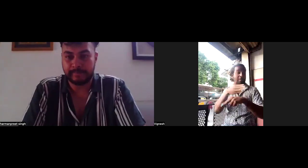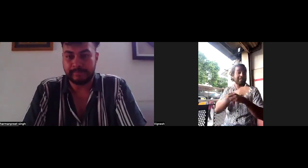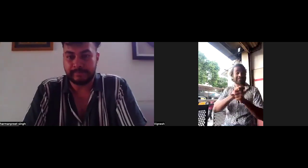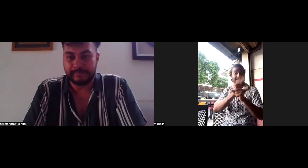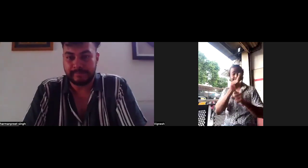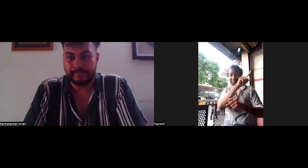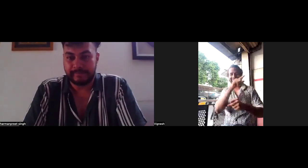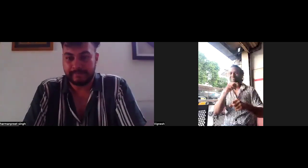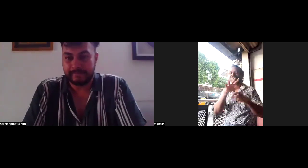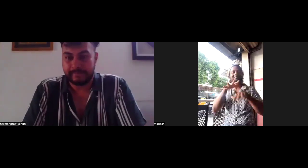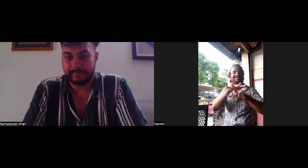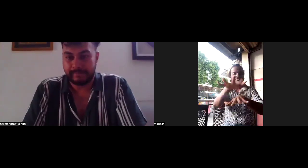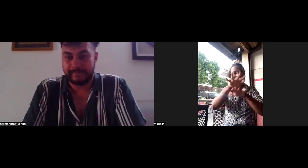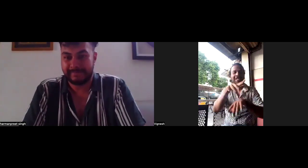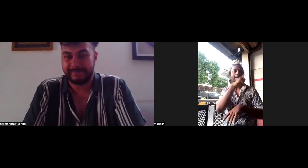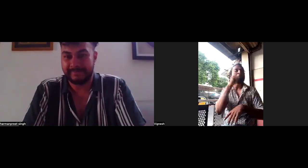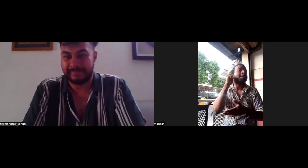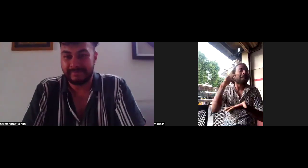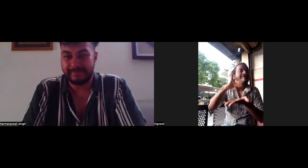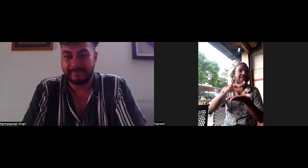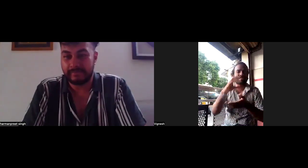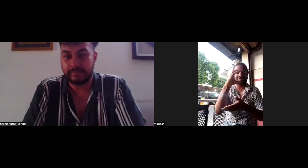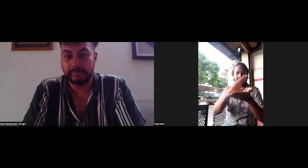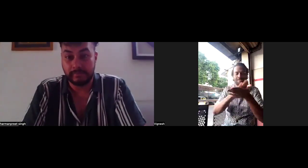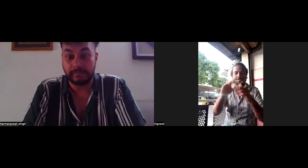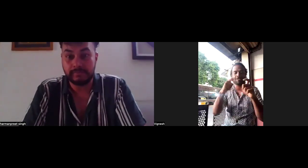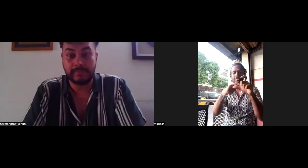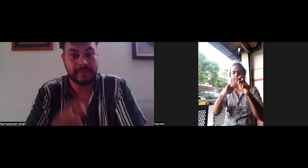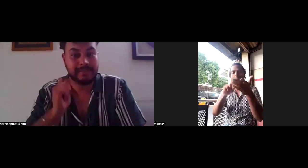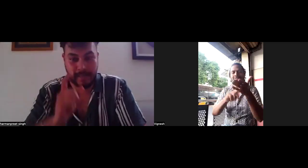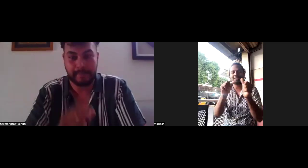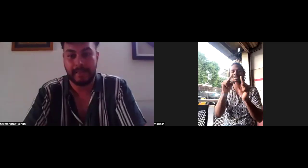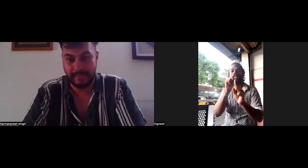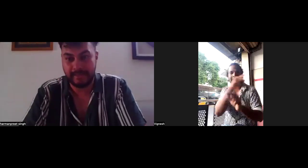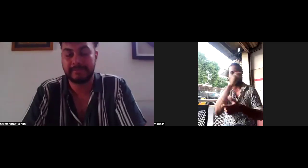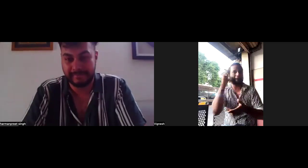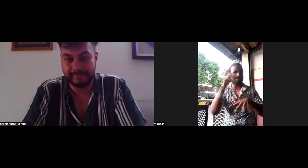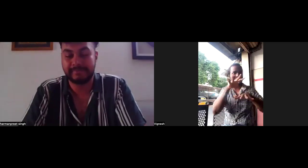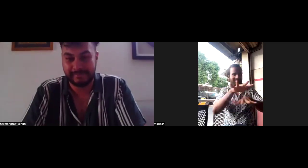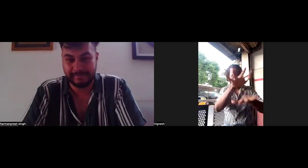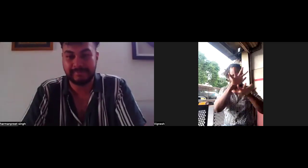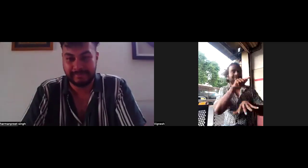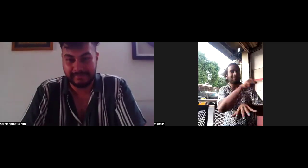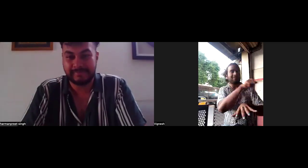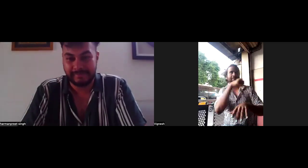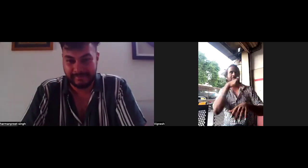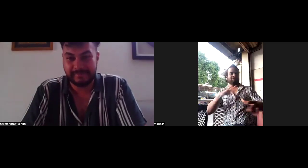were doing a lot of work, a lot of community support. And in Chennai, we had the Pride March,